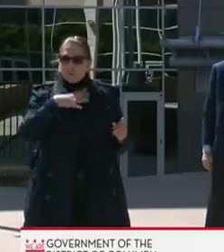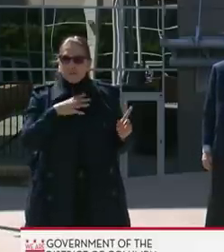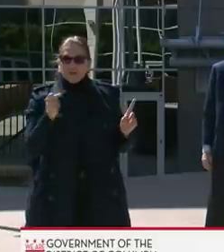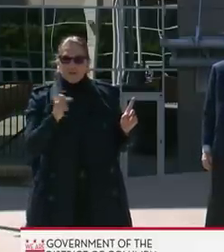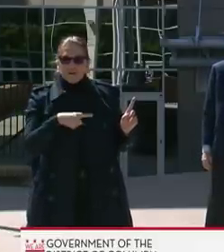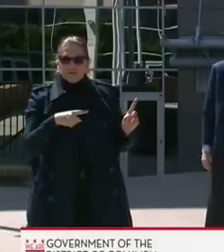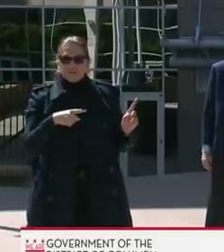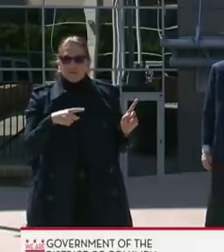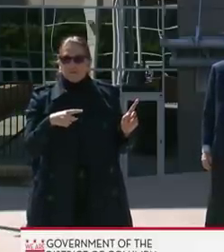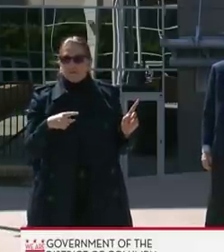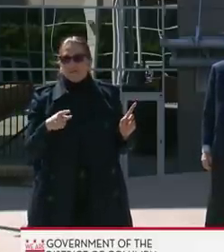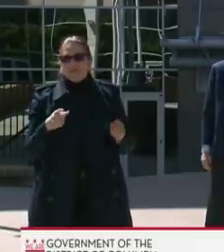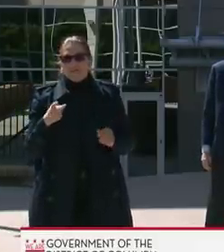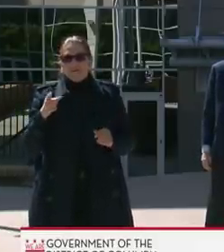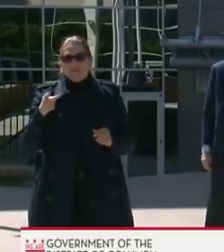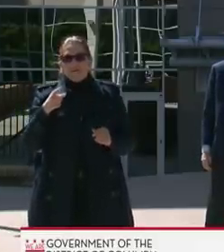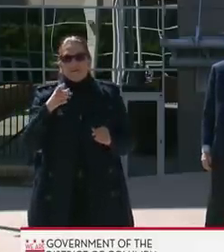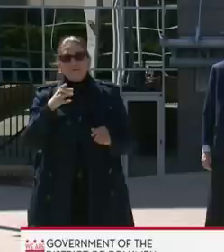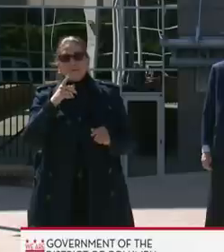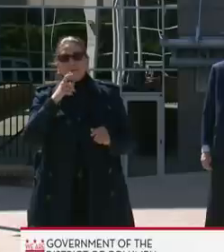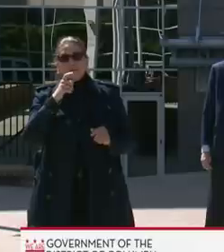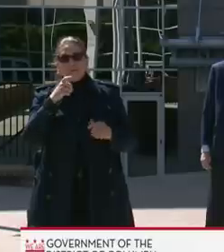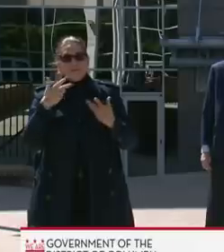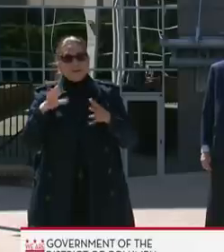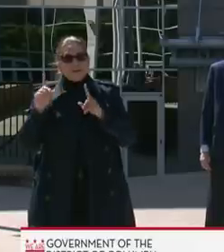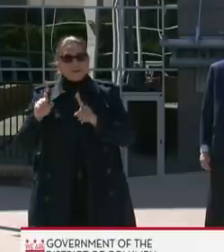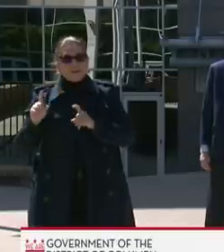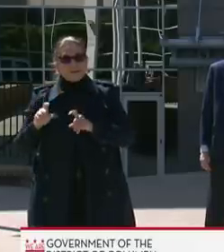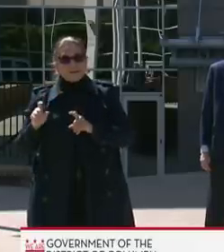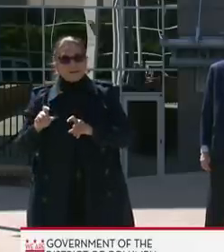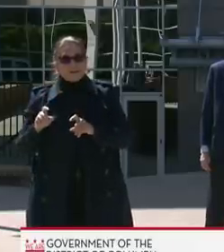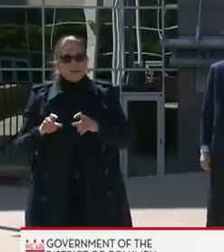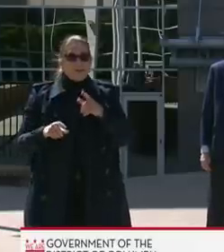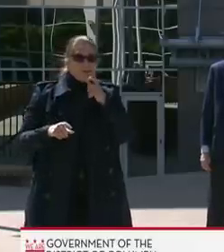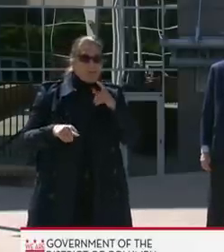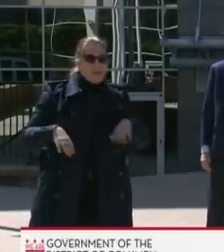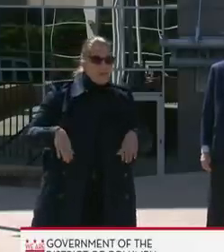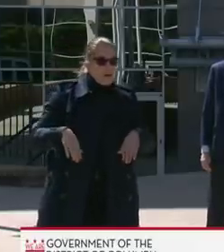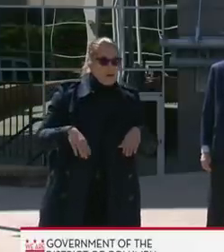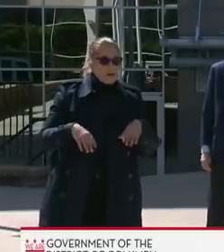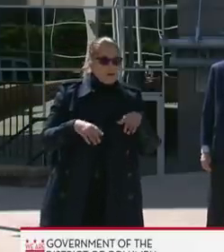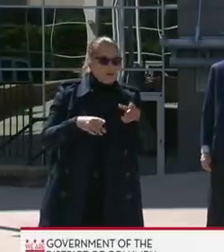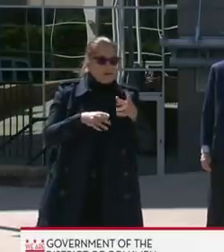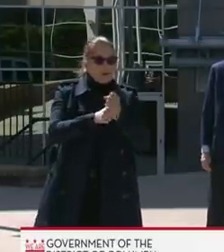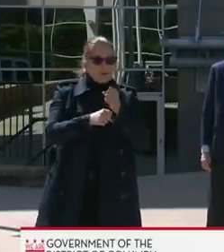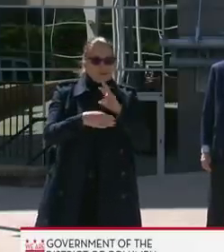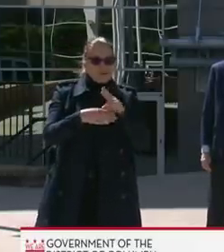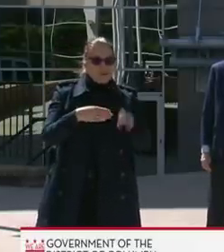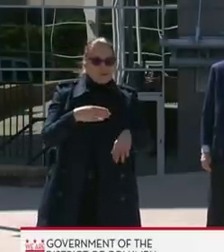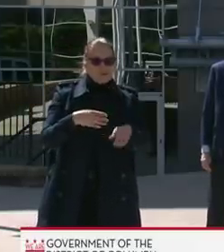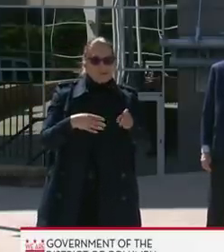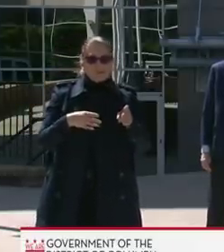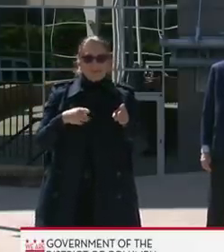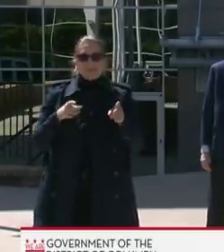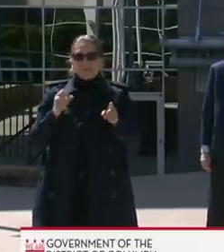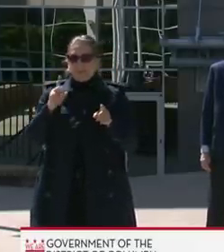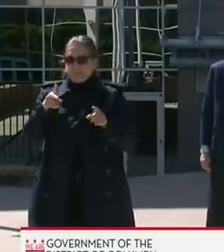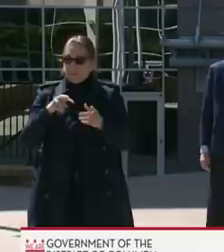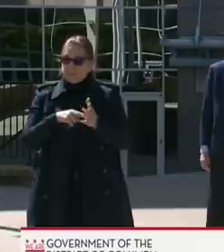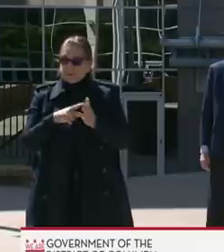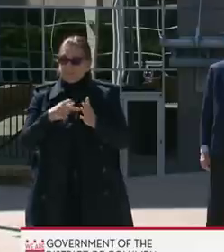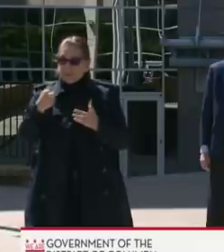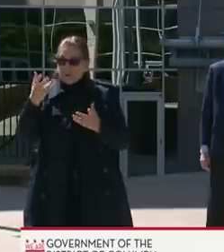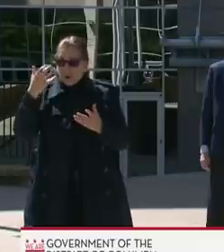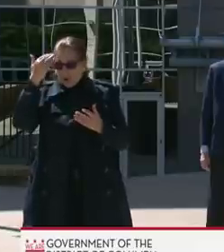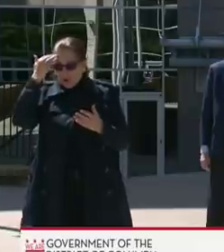Been tested, not who's been confirmed cases. Oh, I got it. Let me double check on the negatives. Is that what you mean? On the